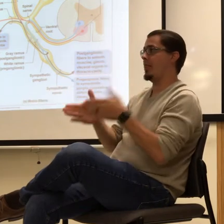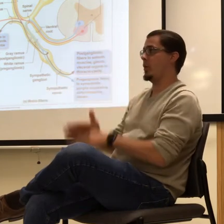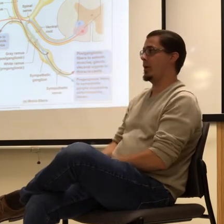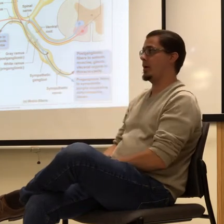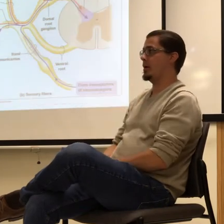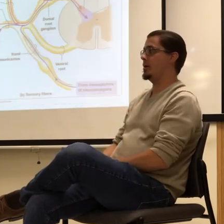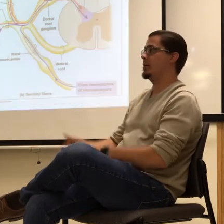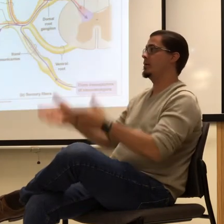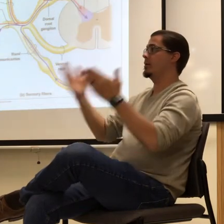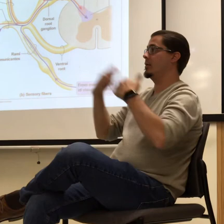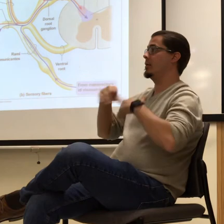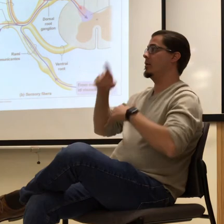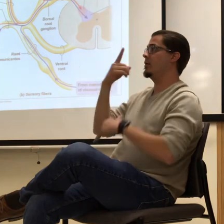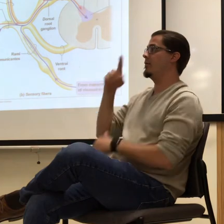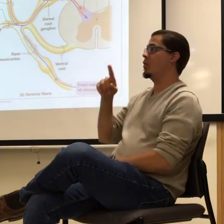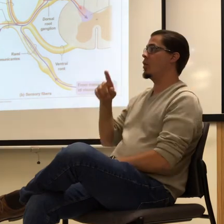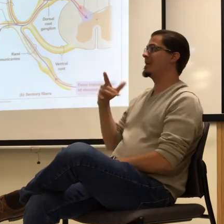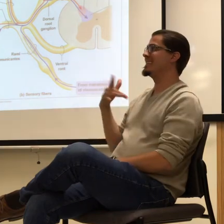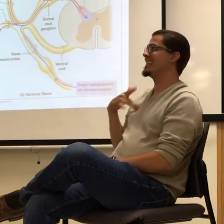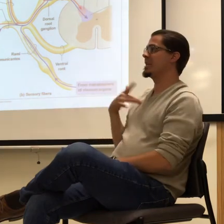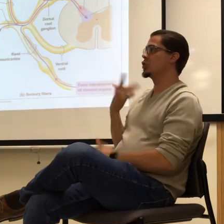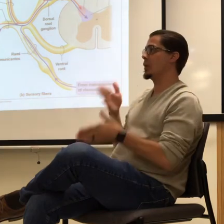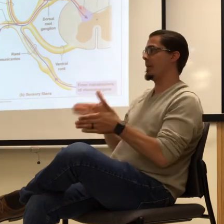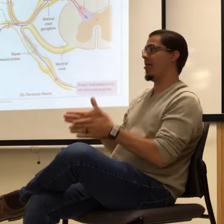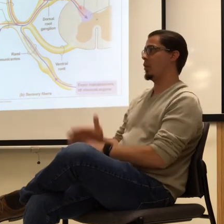The next slide is for the sensory pathways.